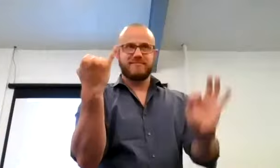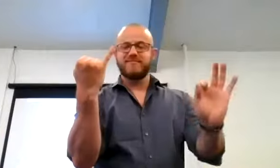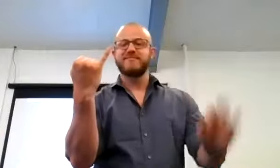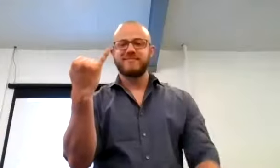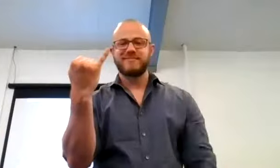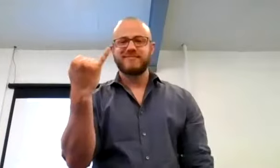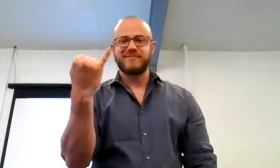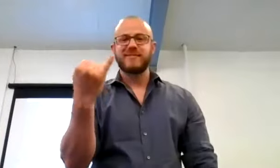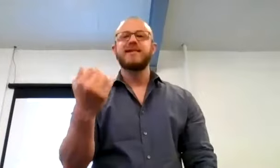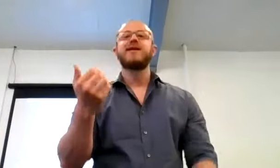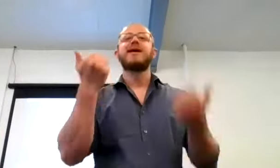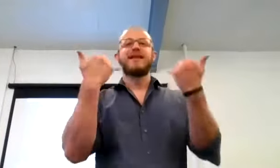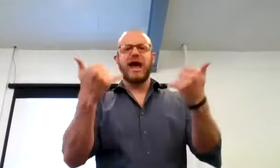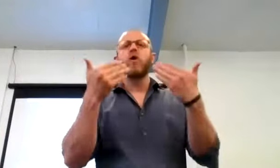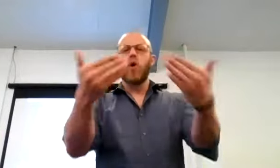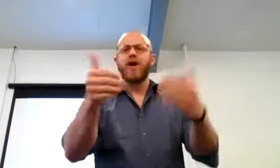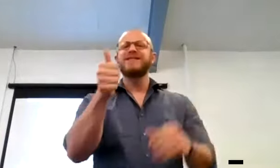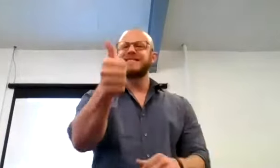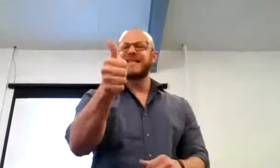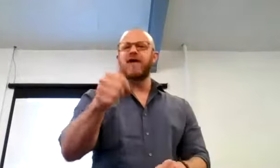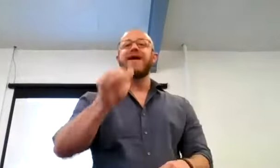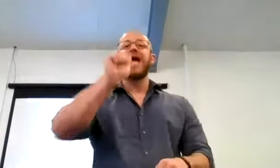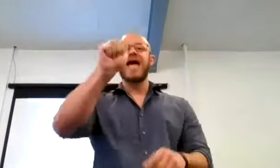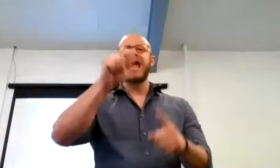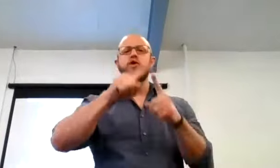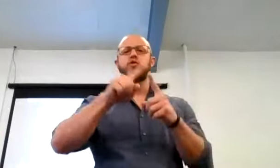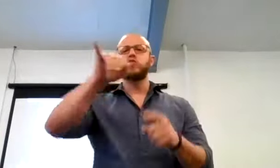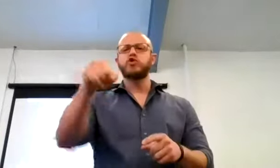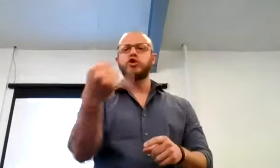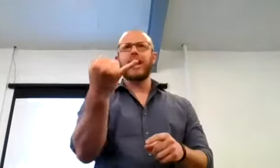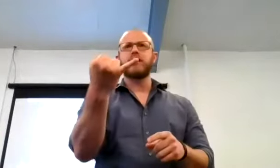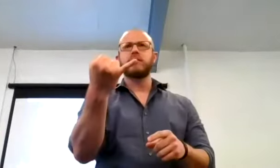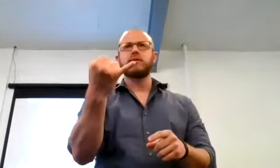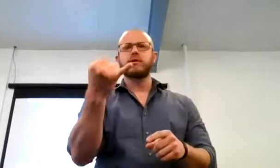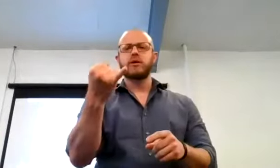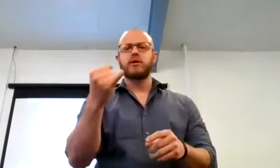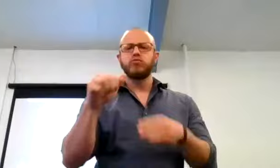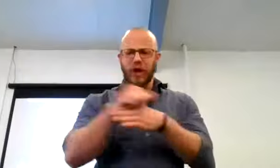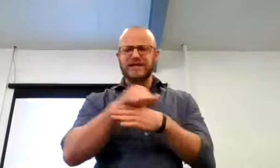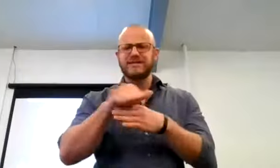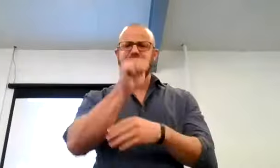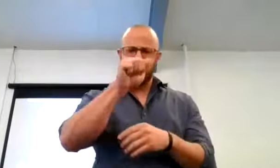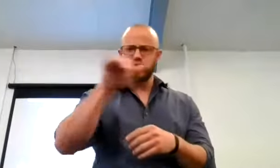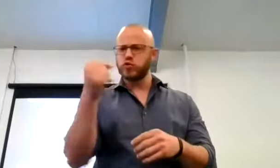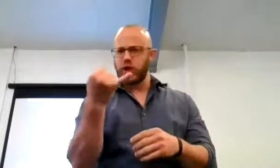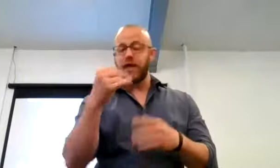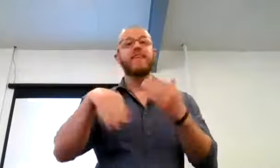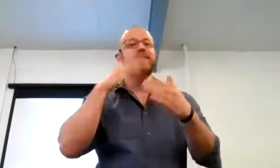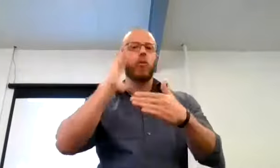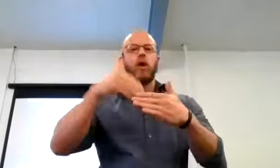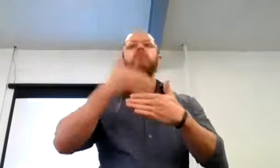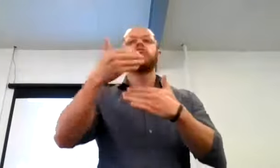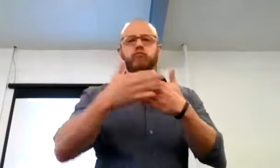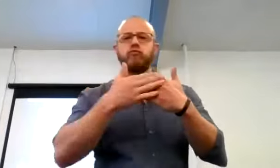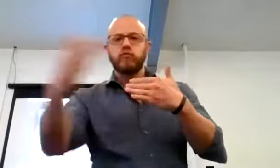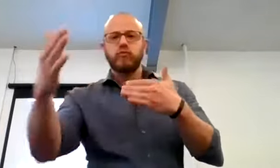J, that's right, good job. Now, I want you guys to go A through J, try to practice it yourself, A through J, and